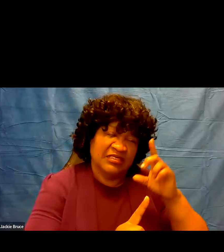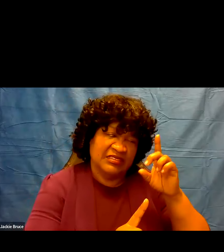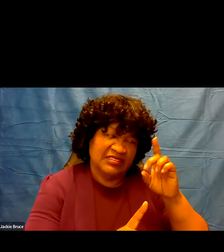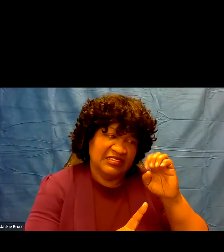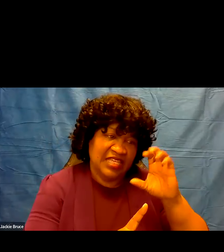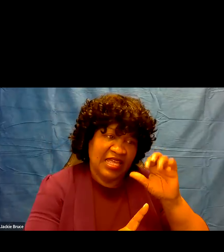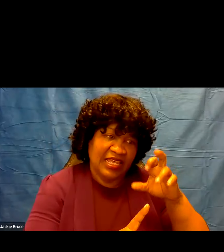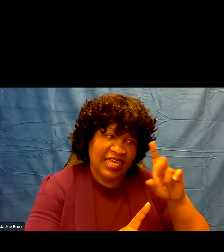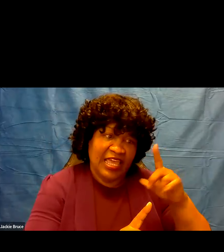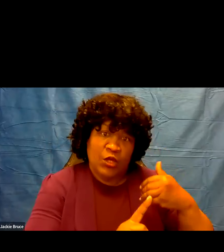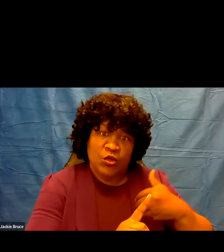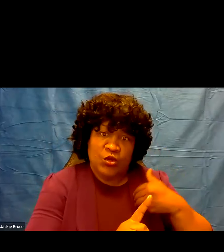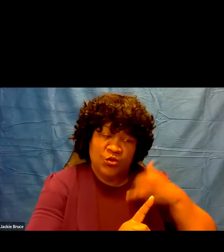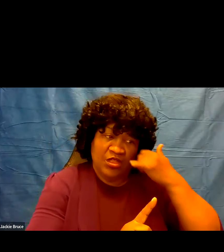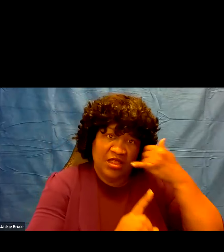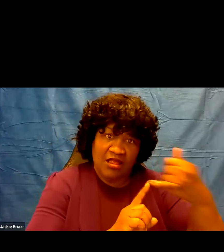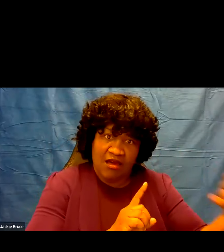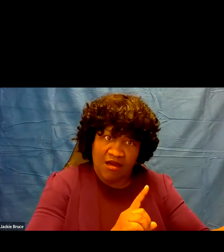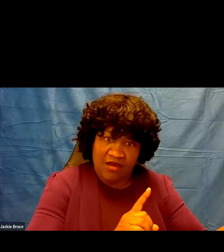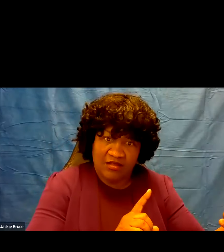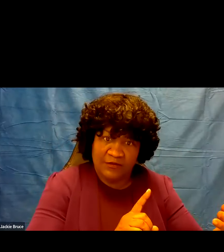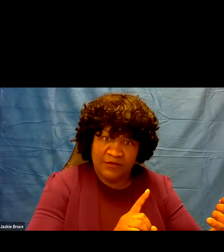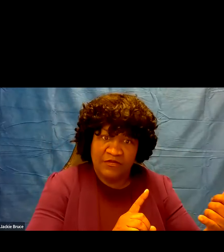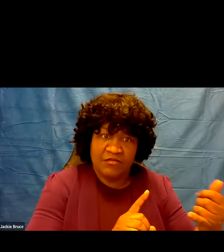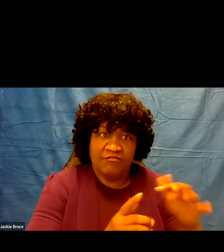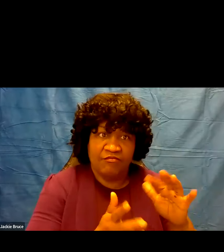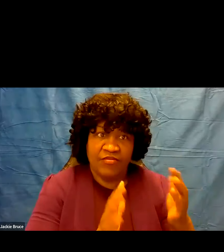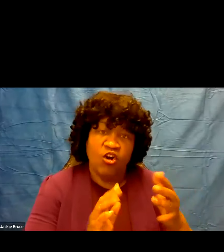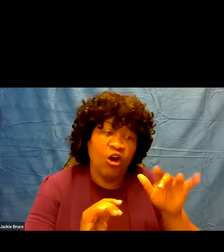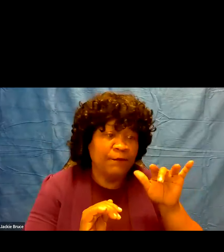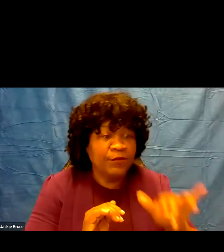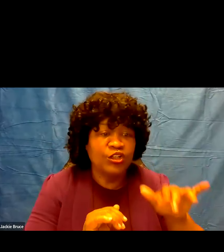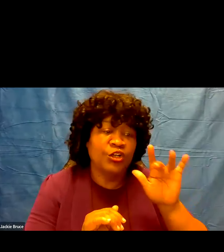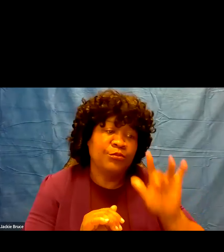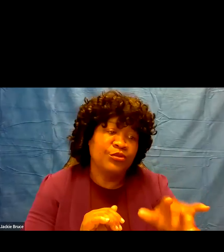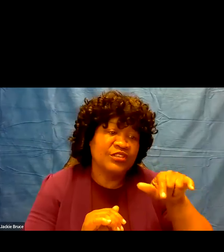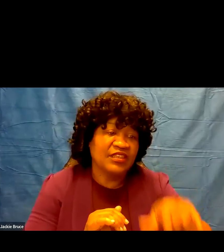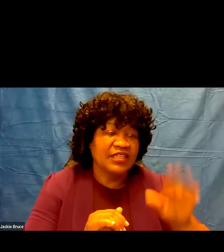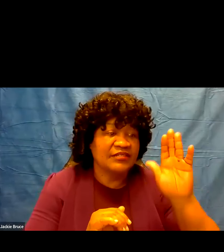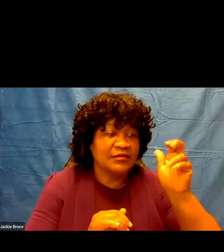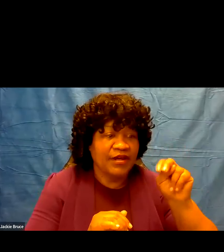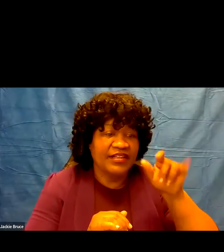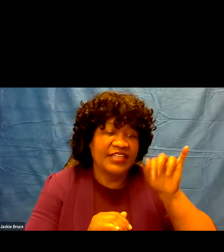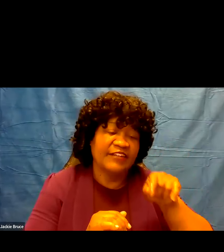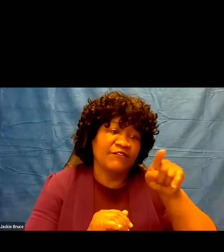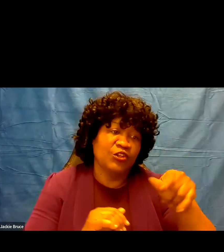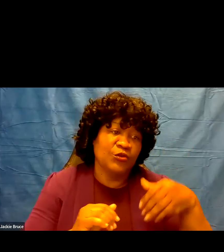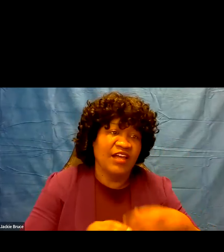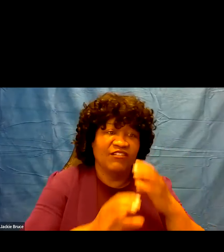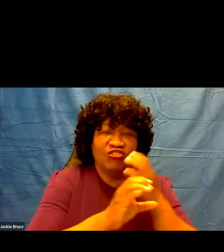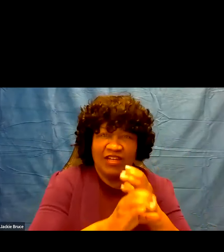that initial press this button if the person in crisis is